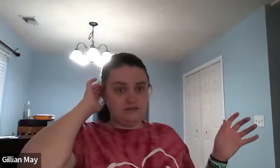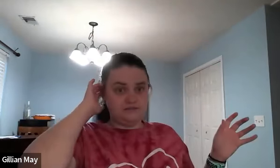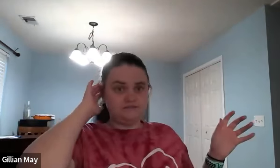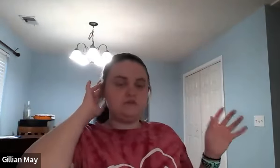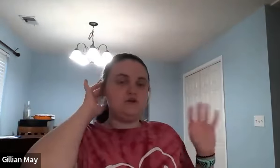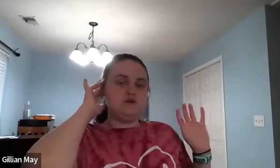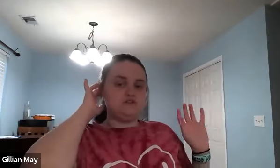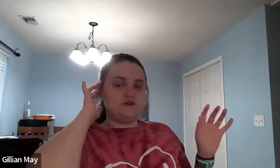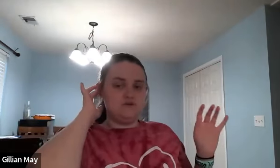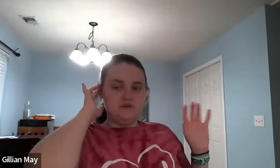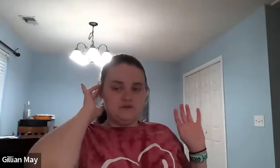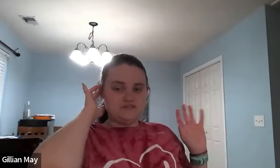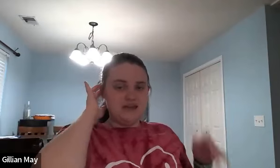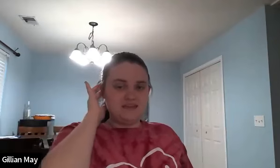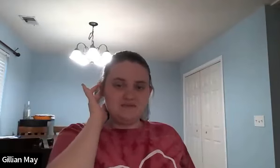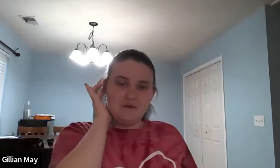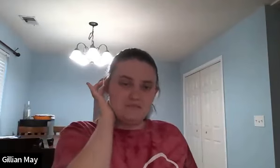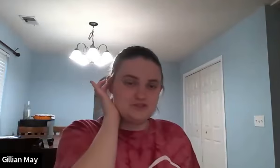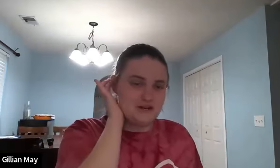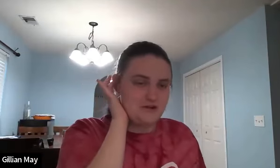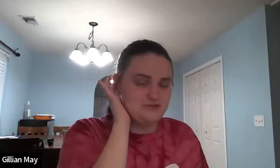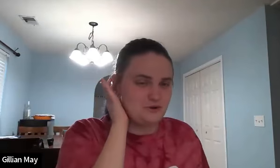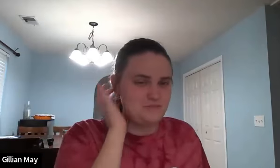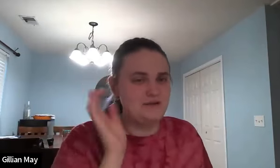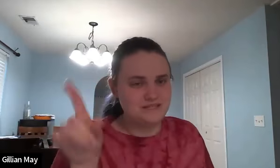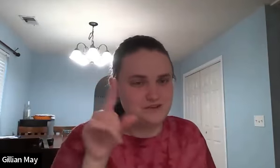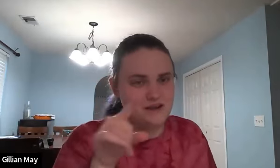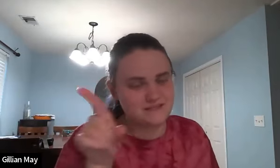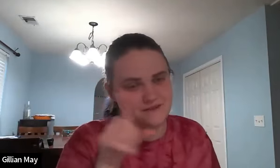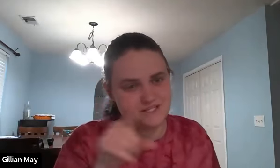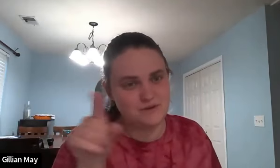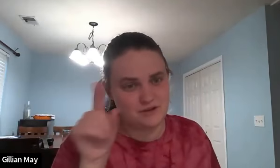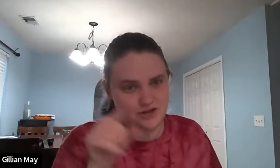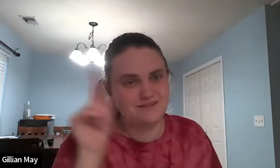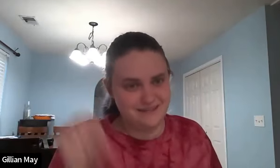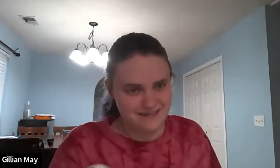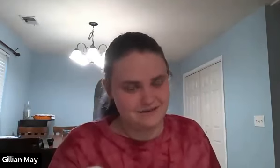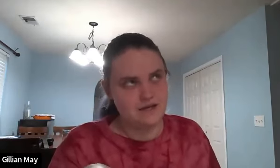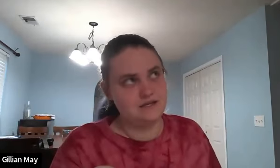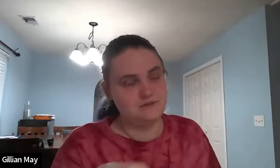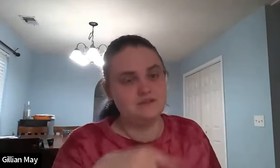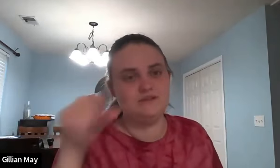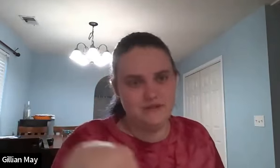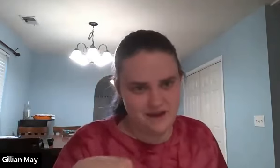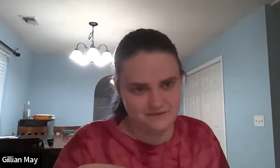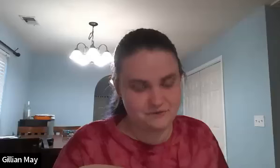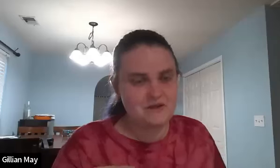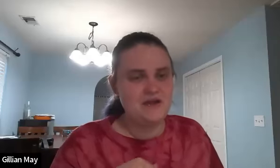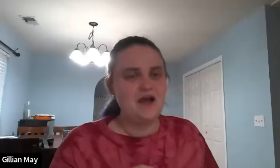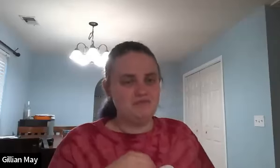chocolate. So I'm going to try to go short, but I will tell you guys the funny story about chocolate, not next week, the week after. There's